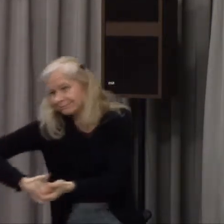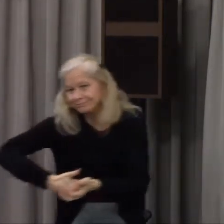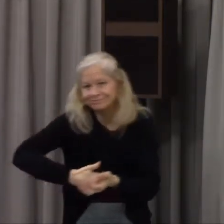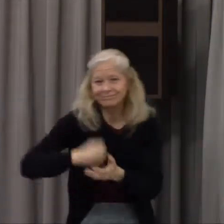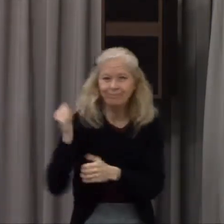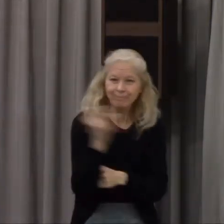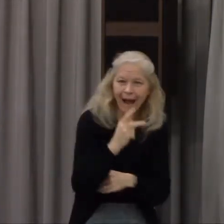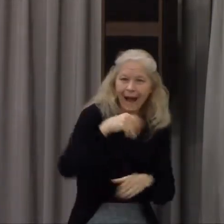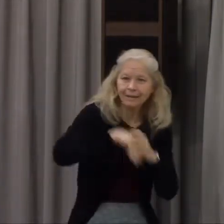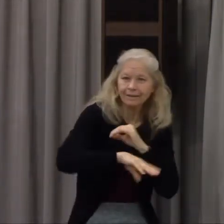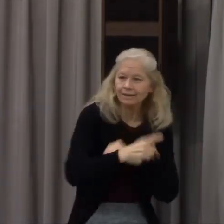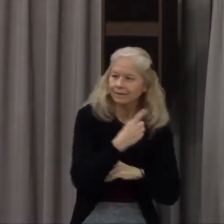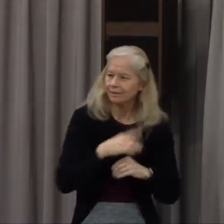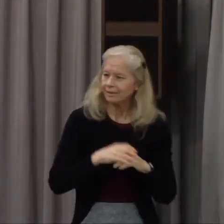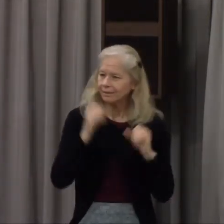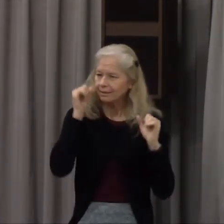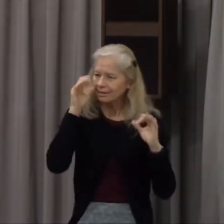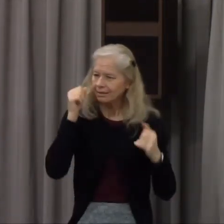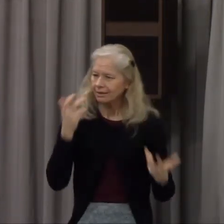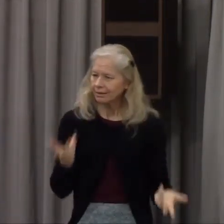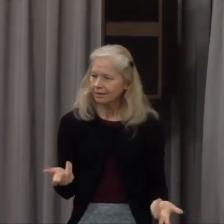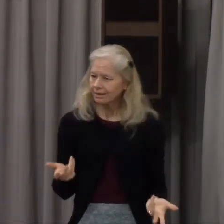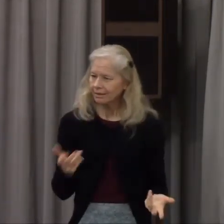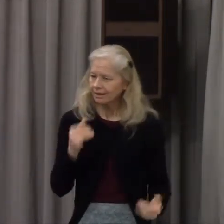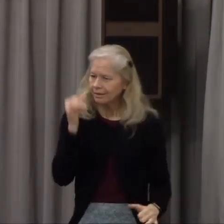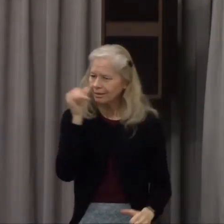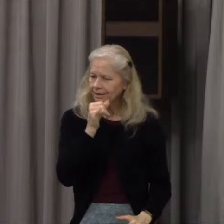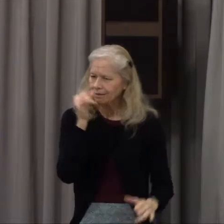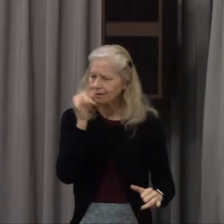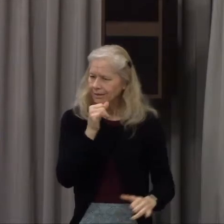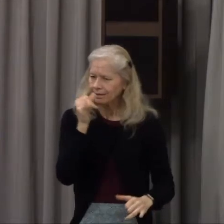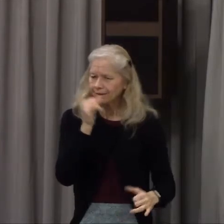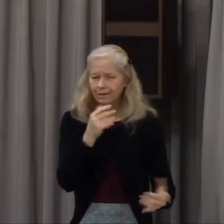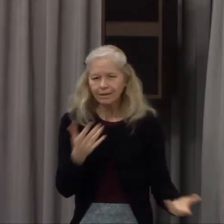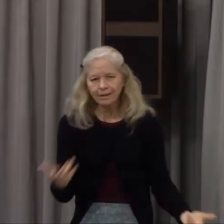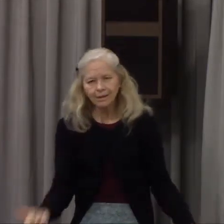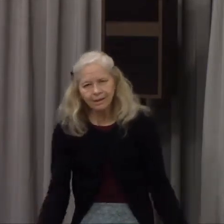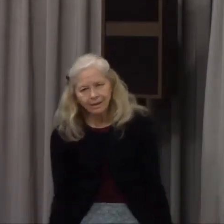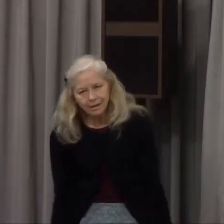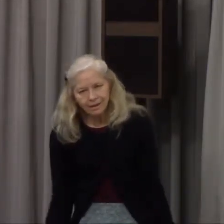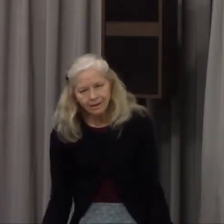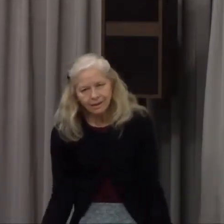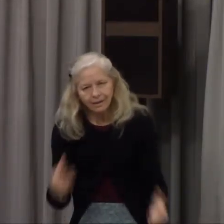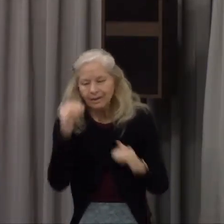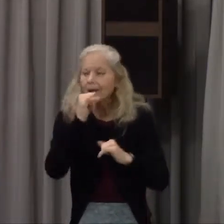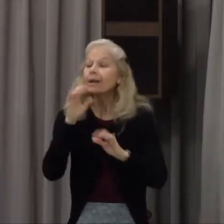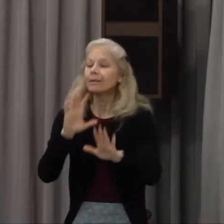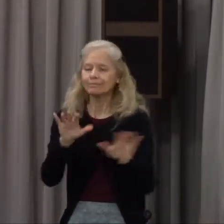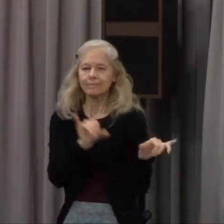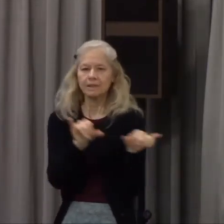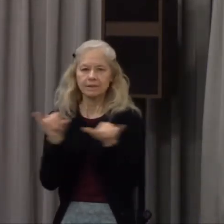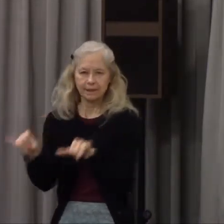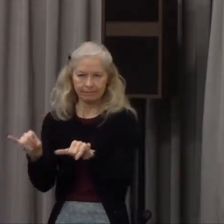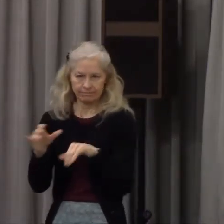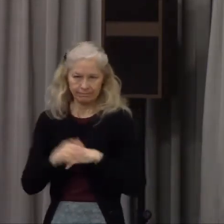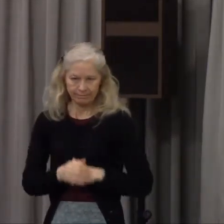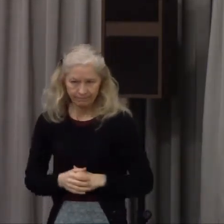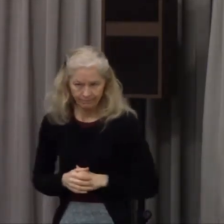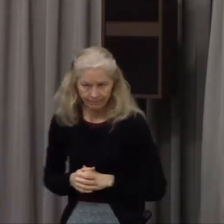How foolish would you be, would I be, for God to take His sword of the Word, open us up,